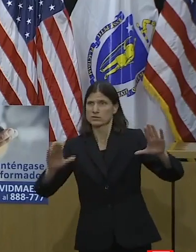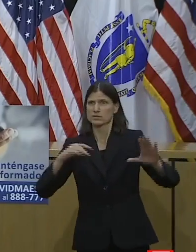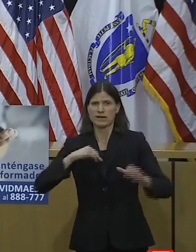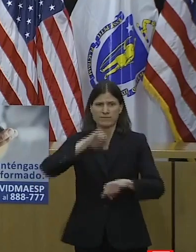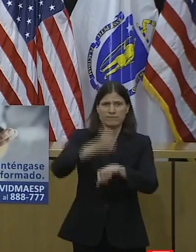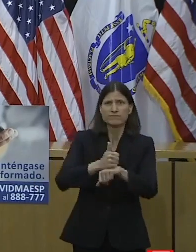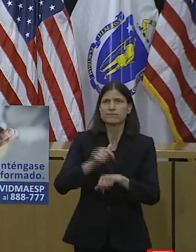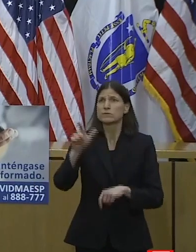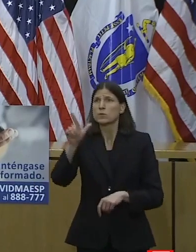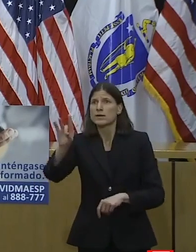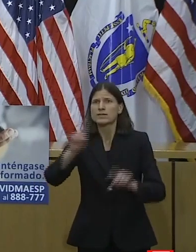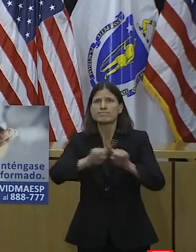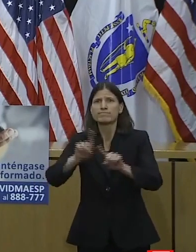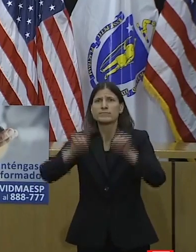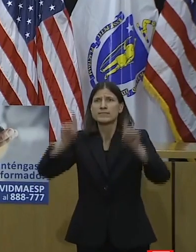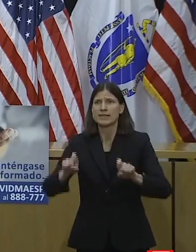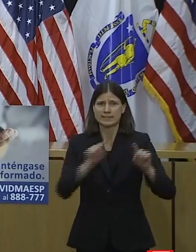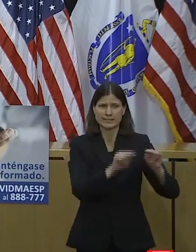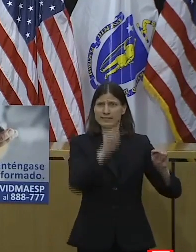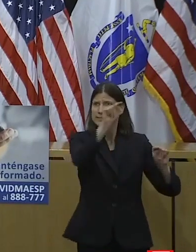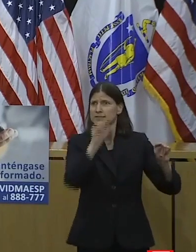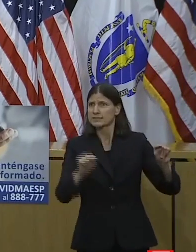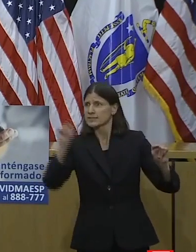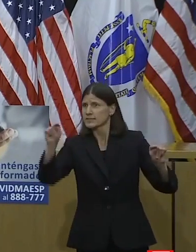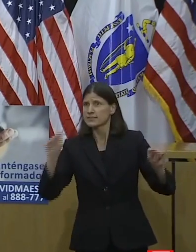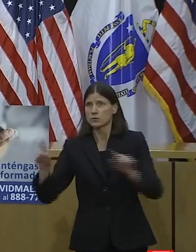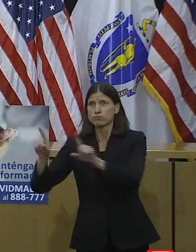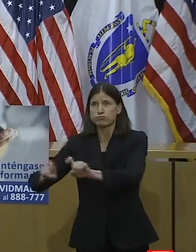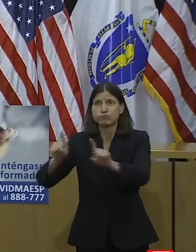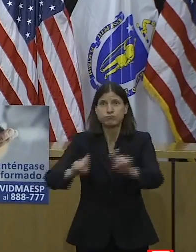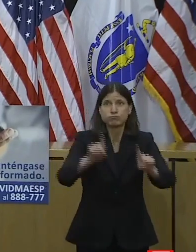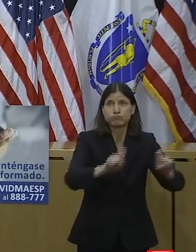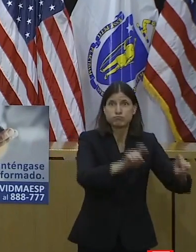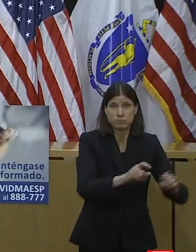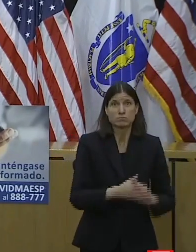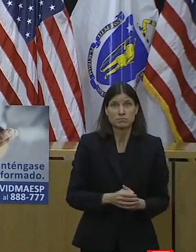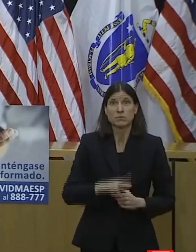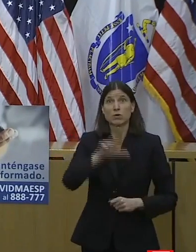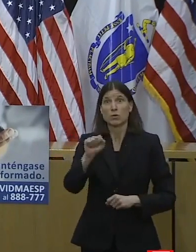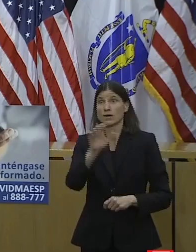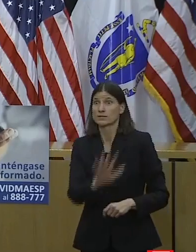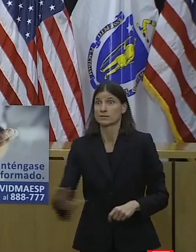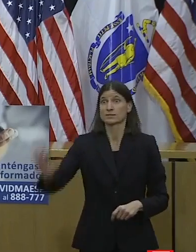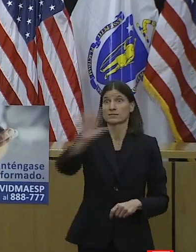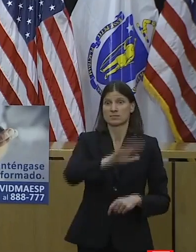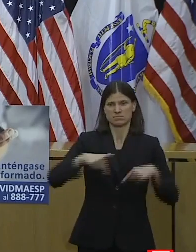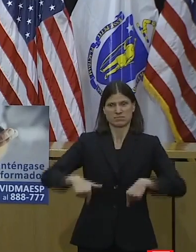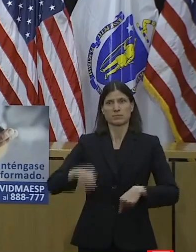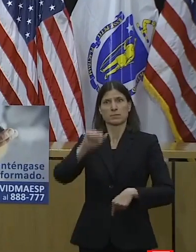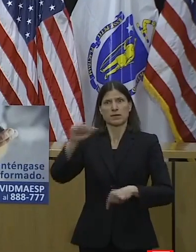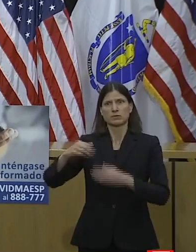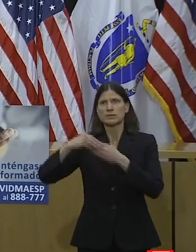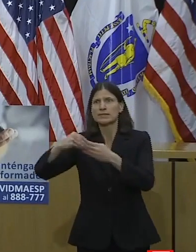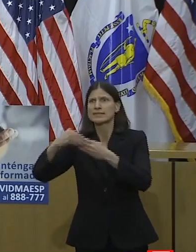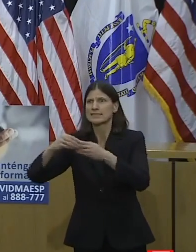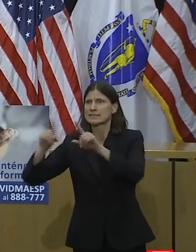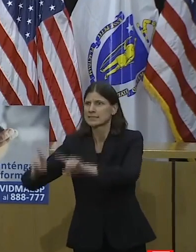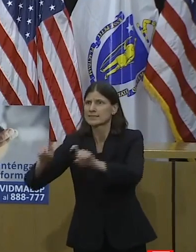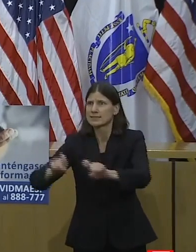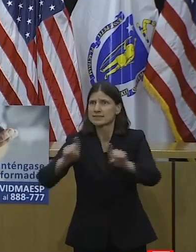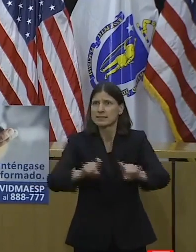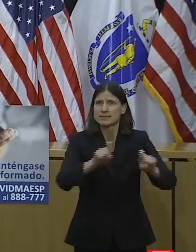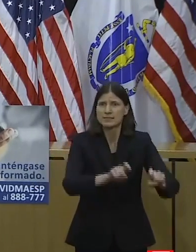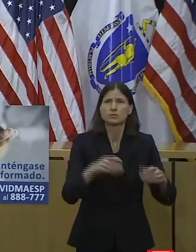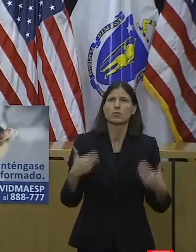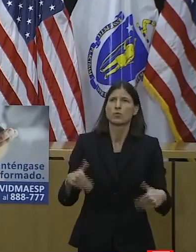with respect to testing. We're grateful to our colleagues in the life science and medical community, whose laboratories are a big part of